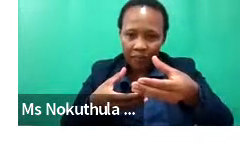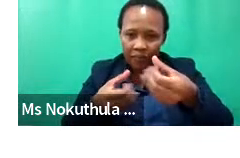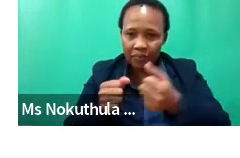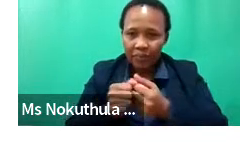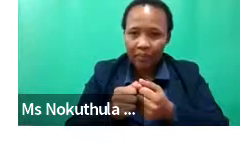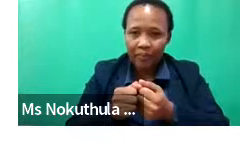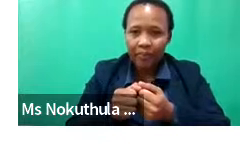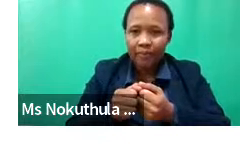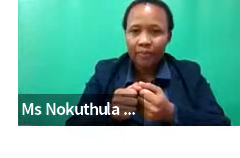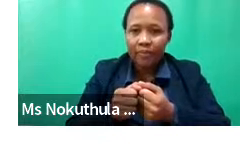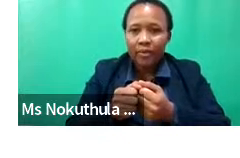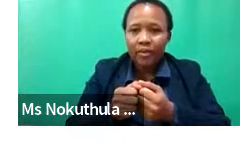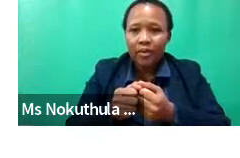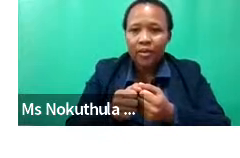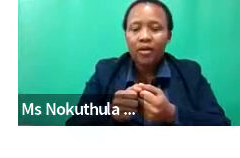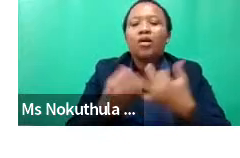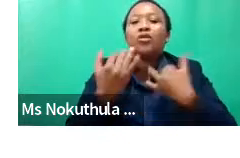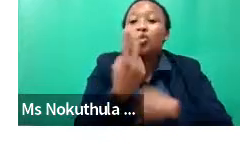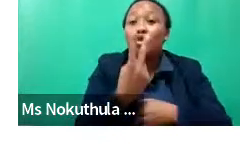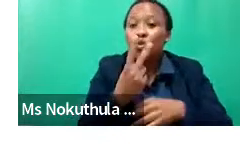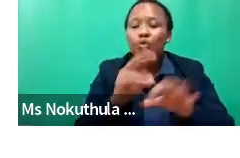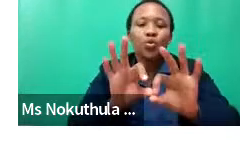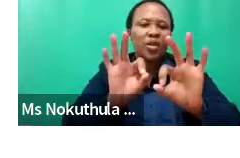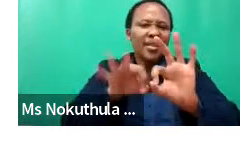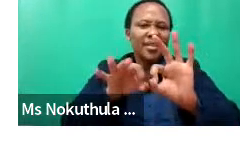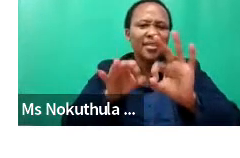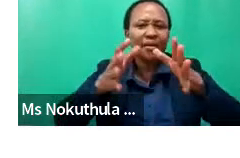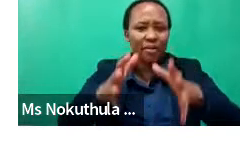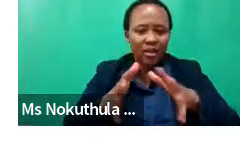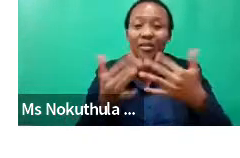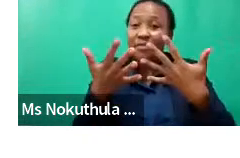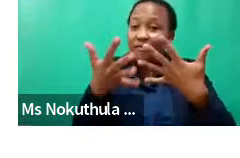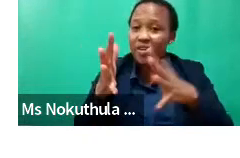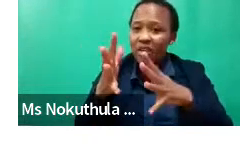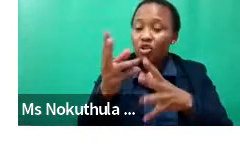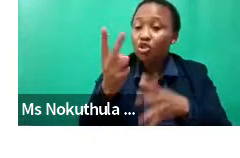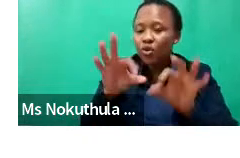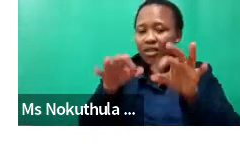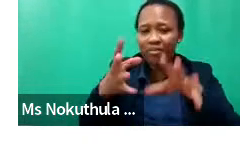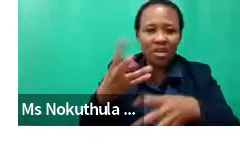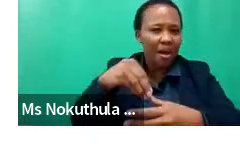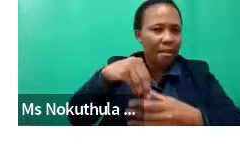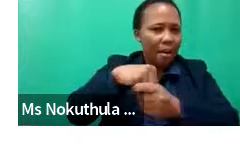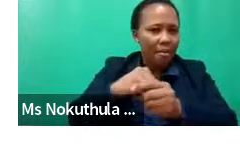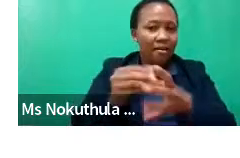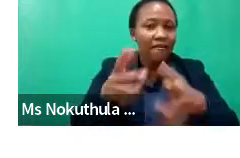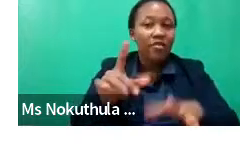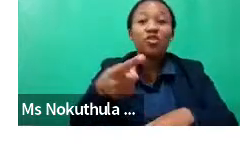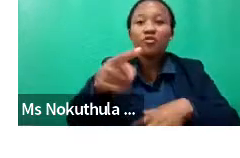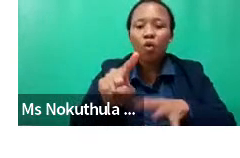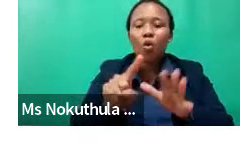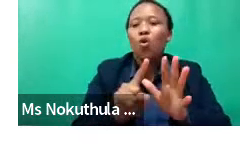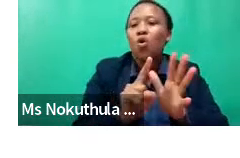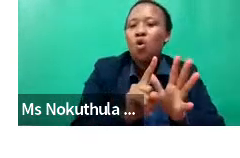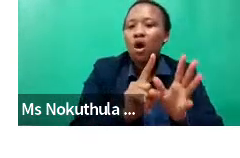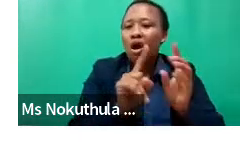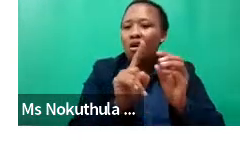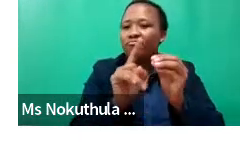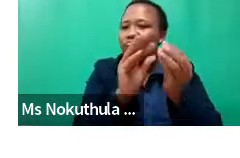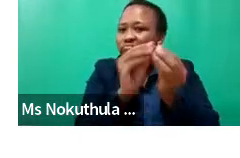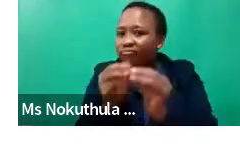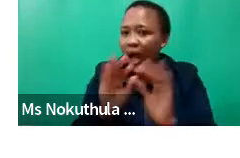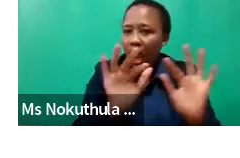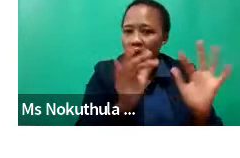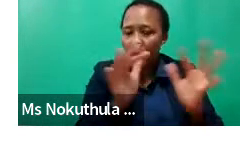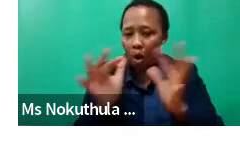use 2 interpreters was born basically by the implementers of the project, the designer. The deaf people were not